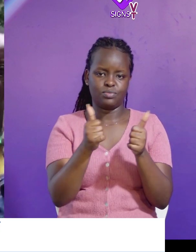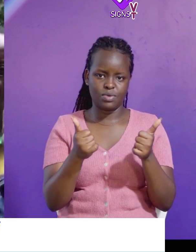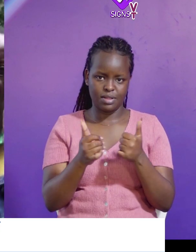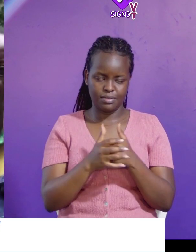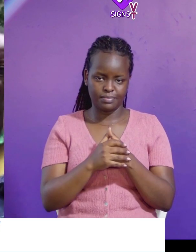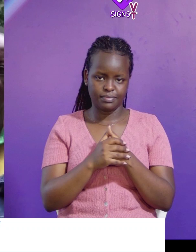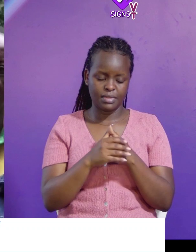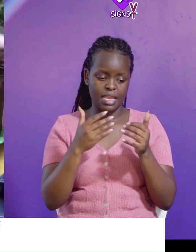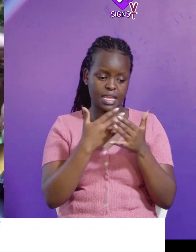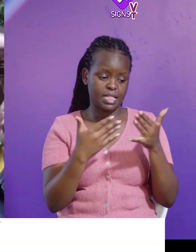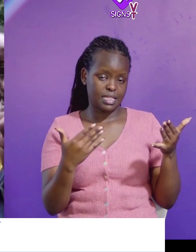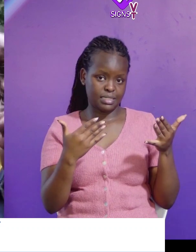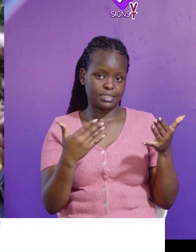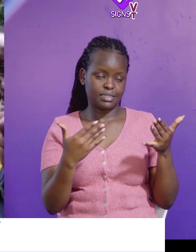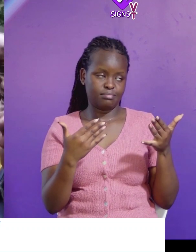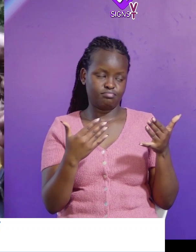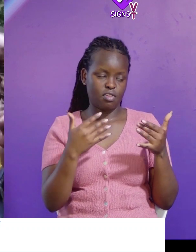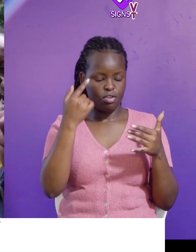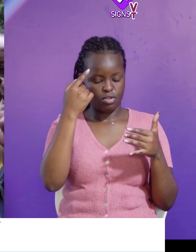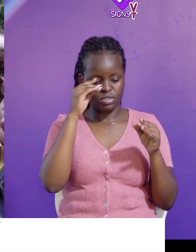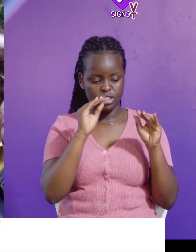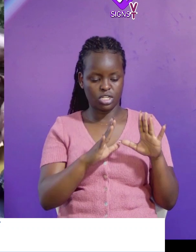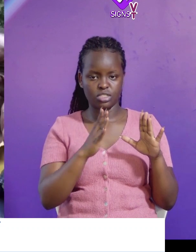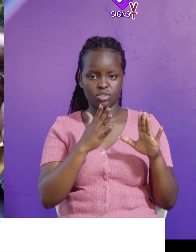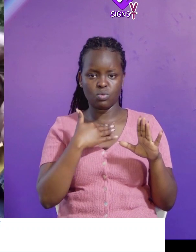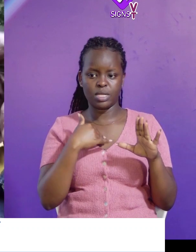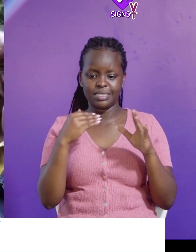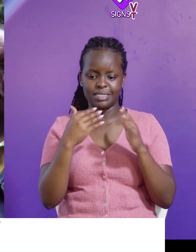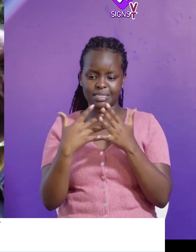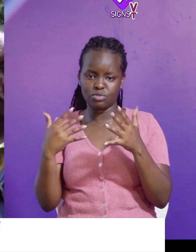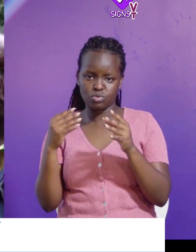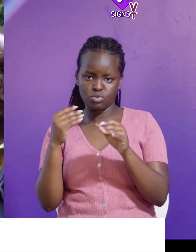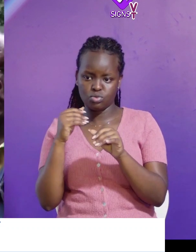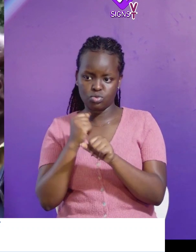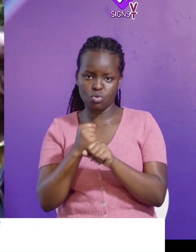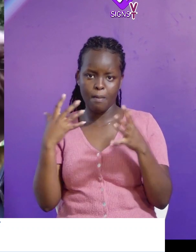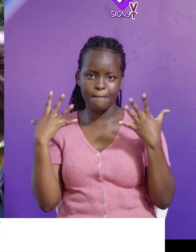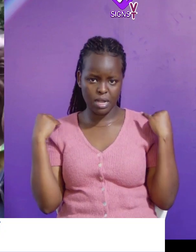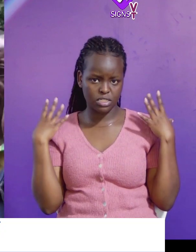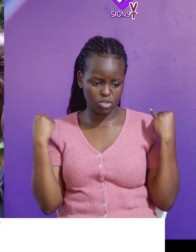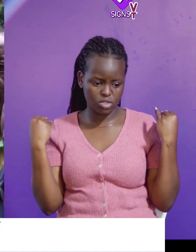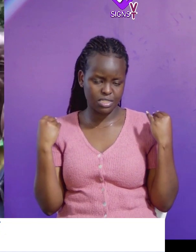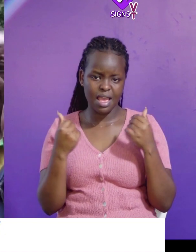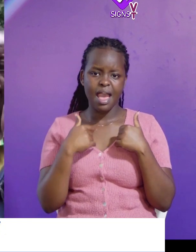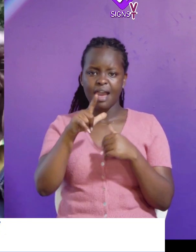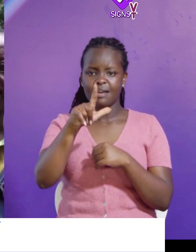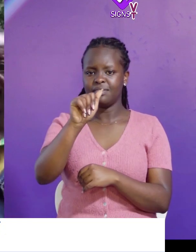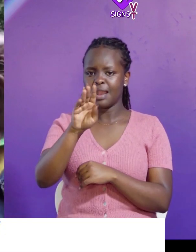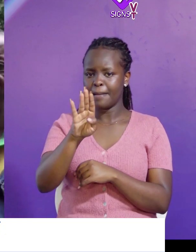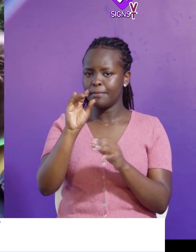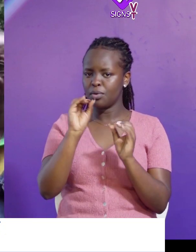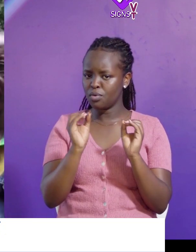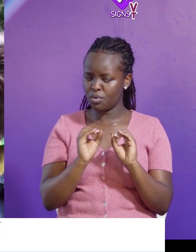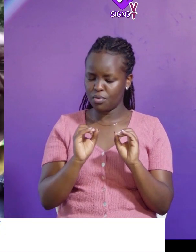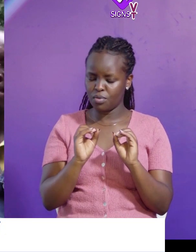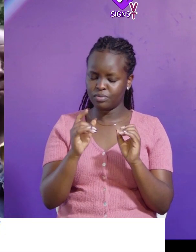vya kufanya practicals kule katika shule zile hazina maabara. Kwa hivyo ni shida moja.